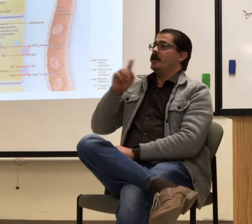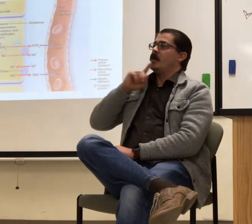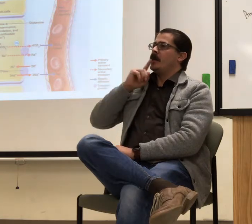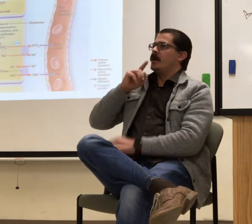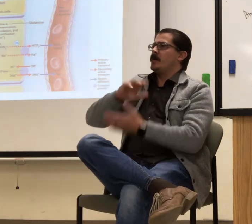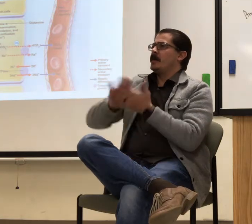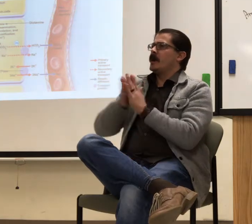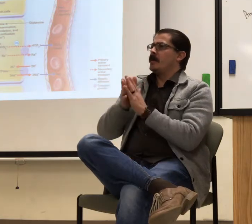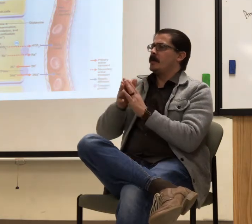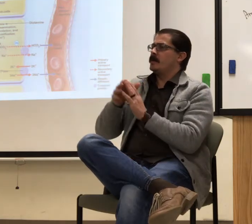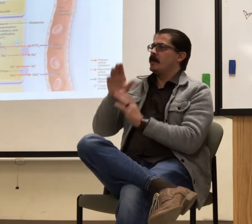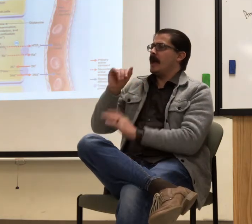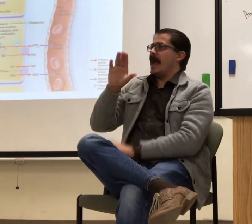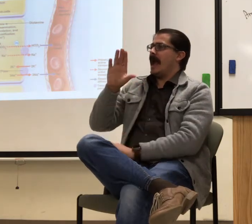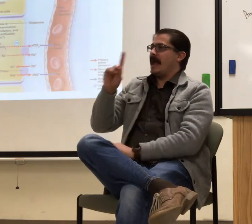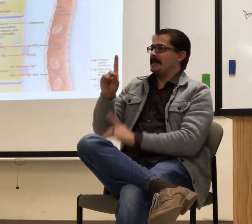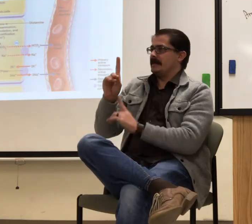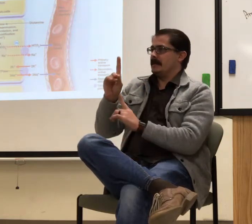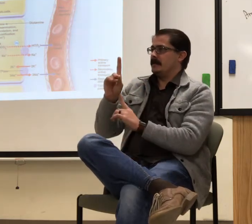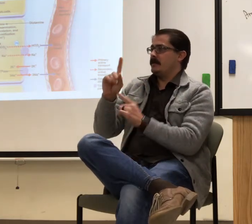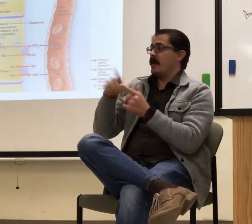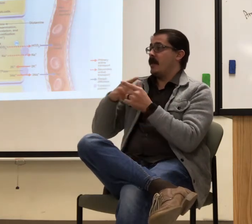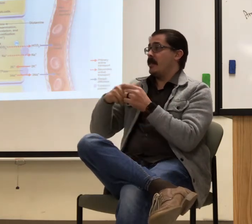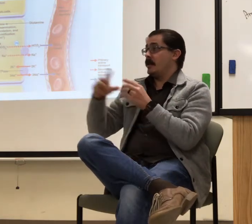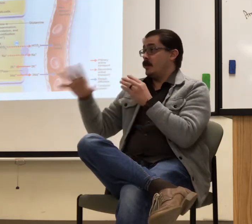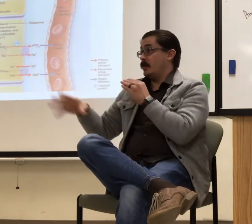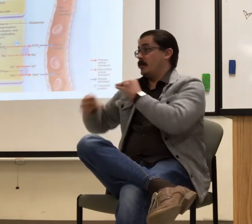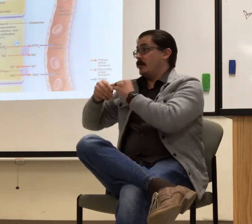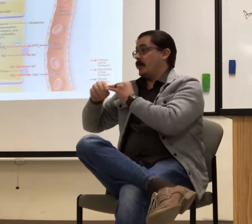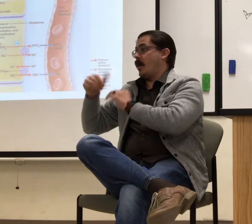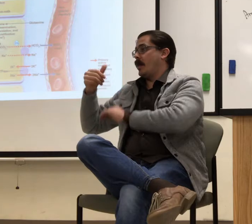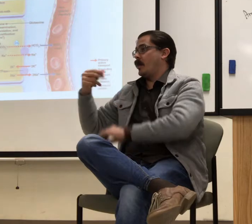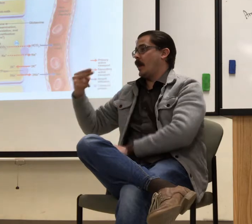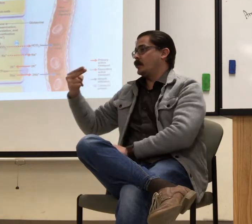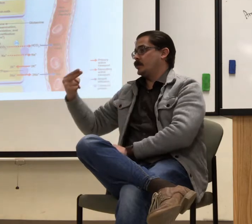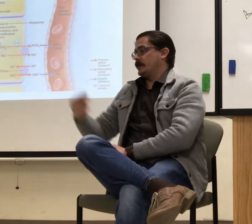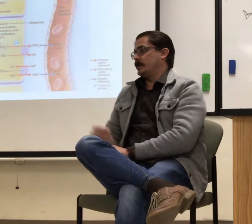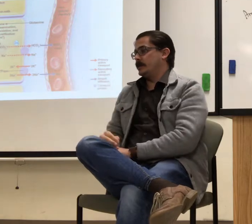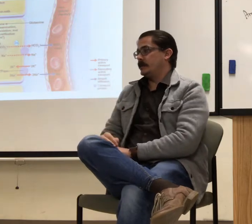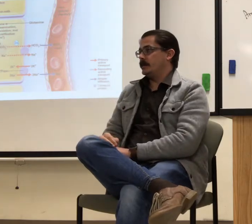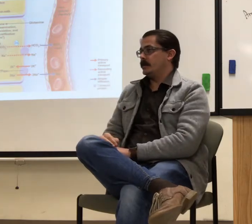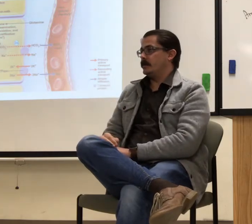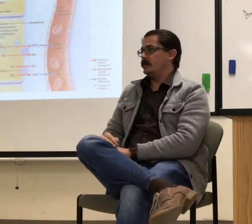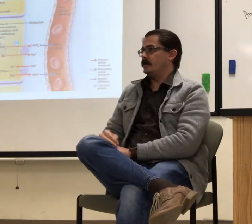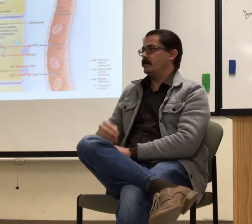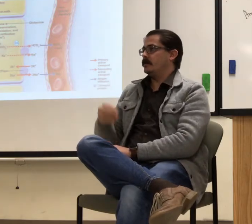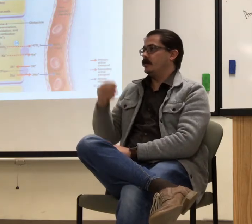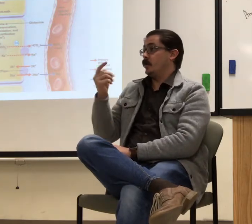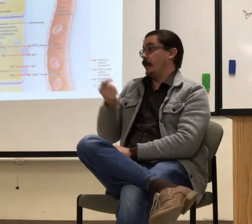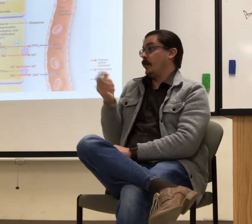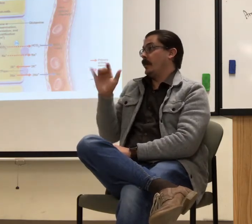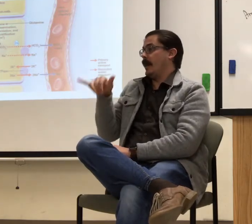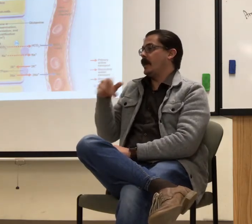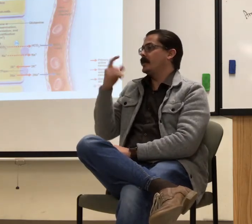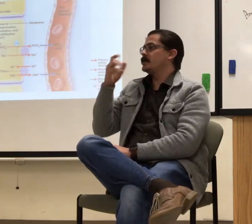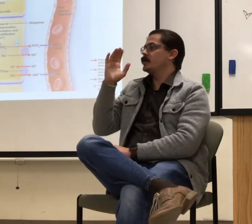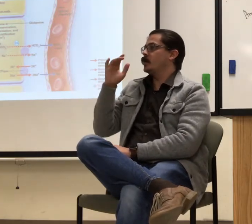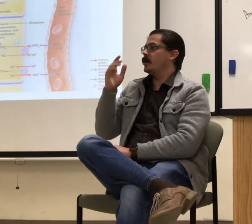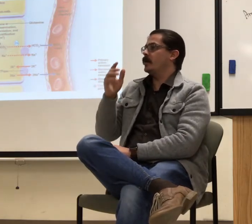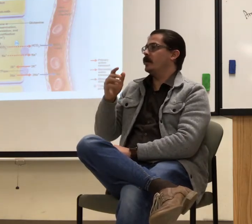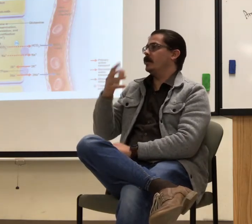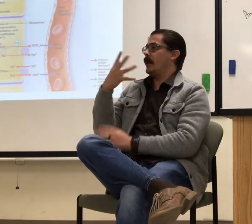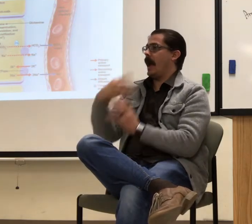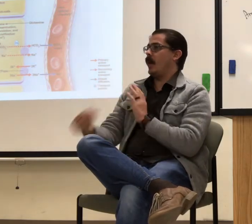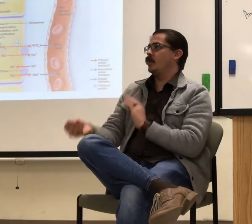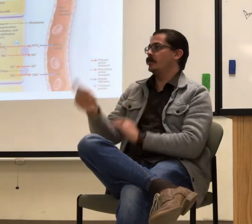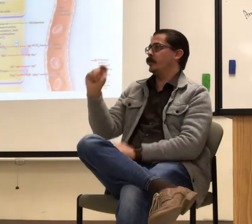acidifying the NH3 and you're tagging on another hydrogen to get rid of it, because you're going to excrete this in the